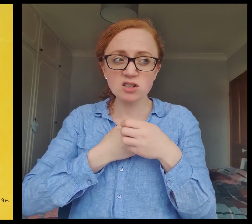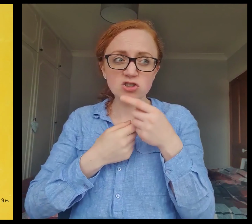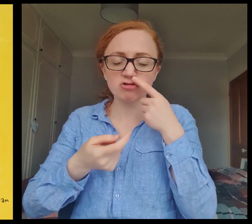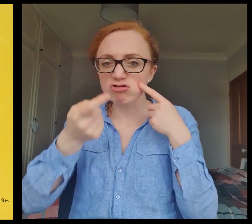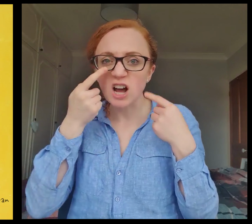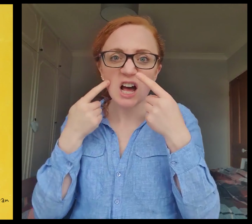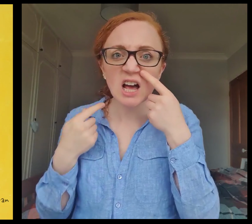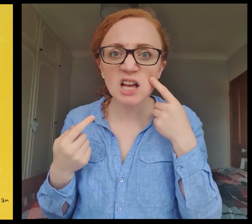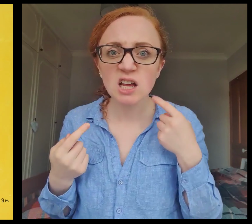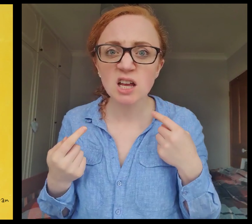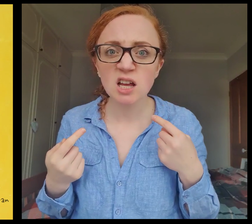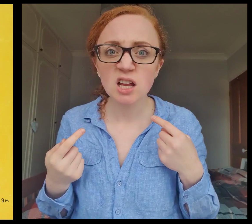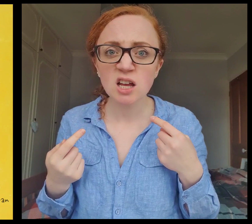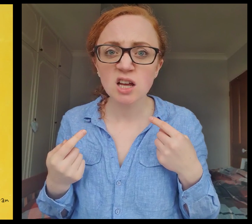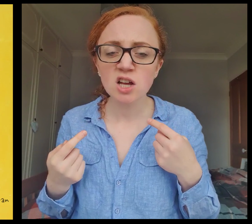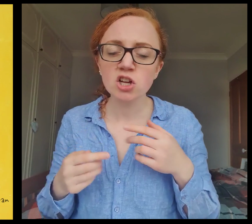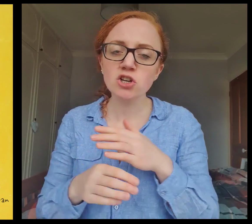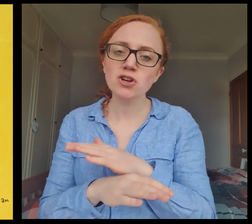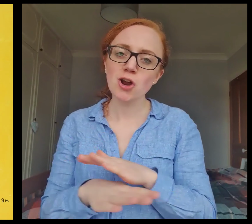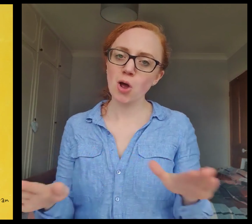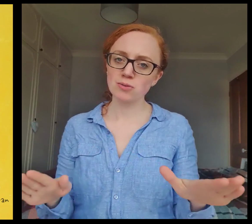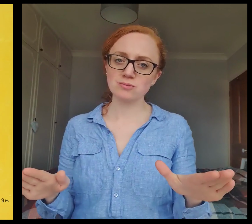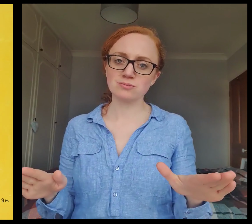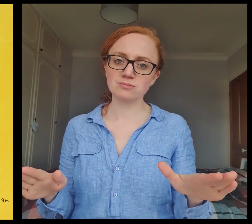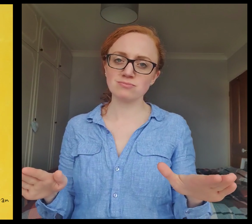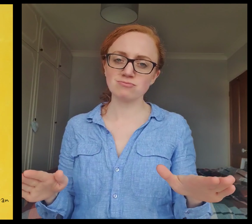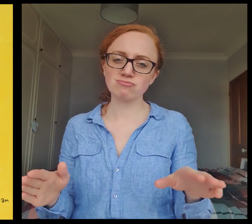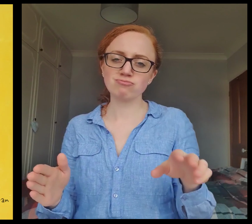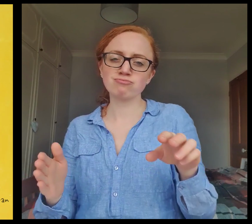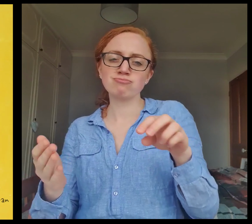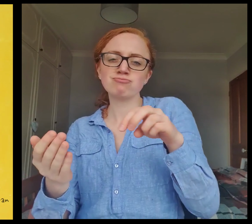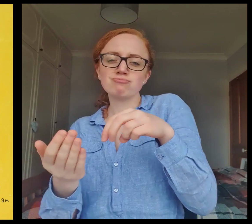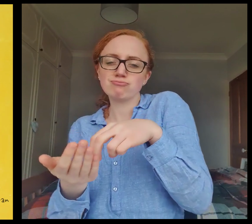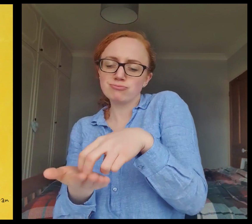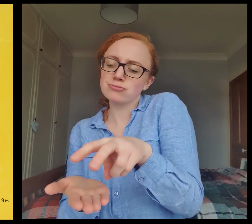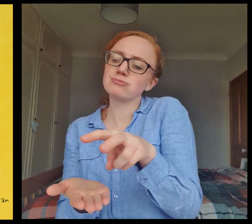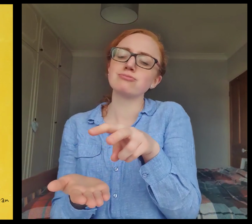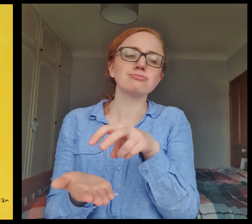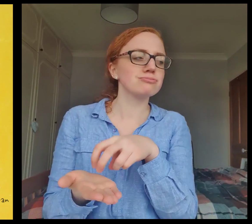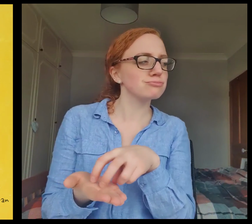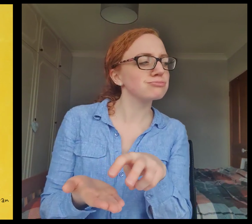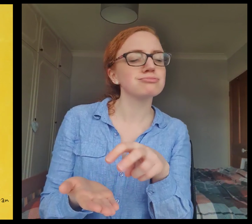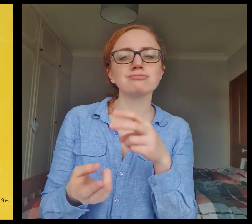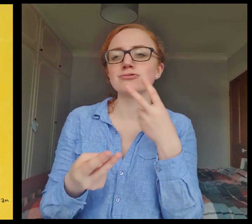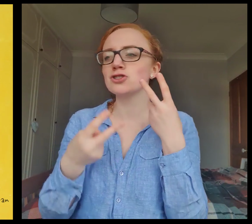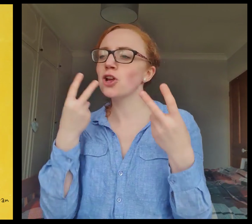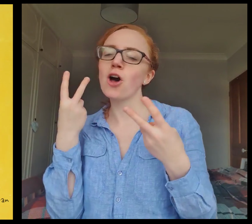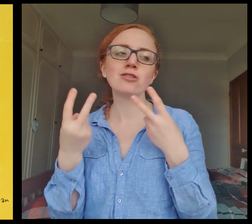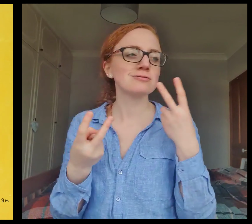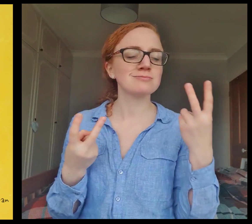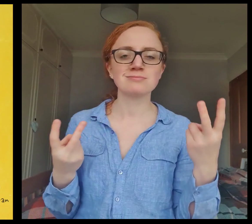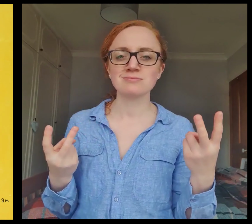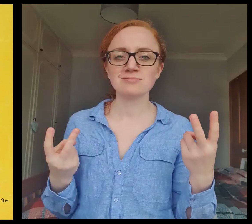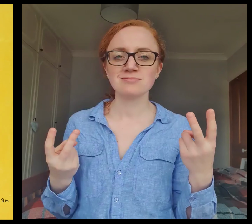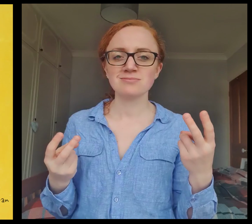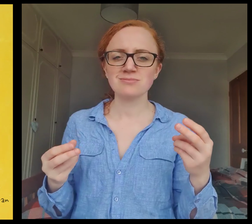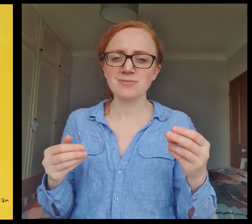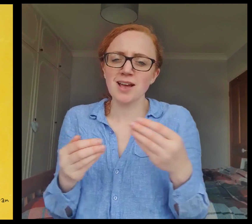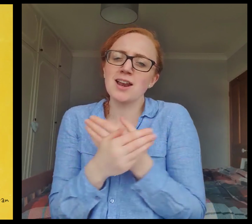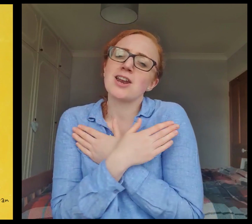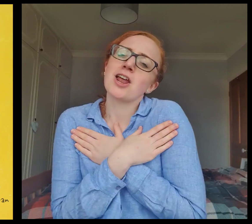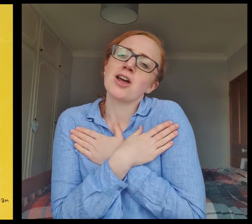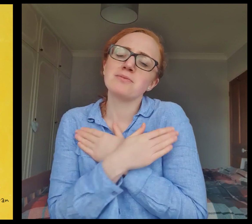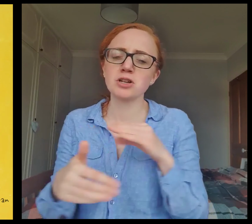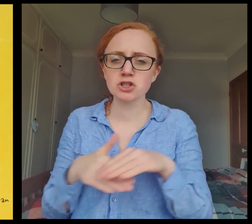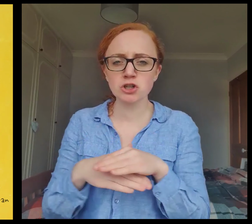he cry? Goodness no. He kept walking along and singing his song. I love